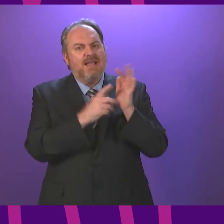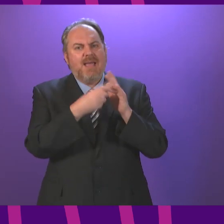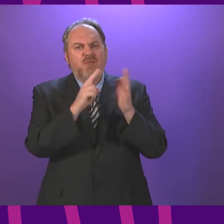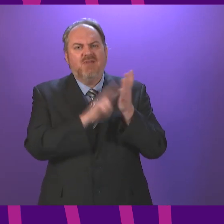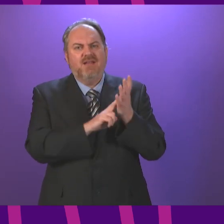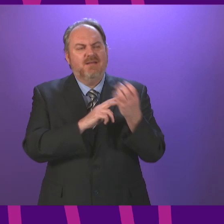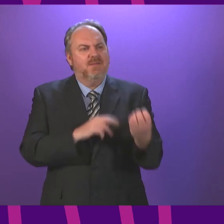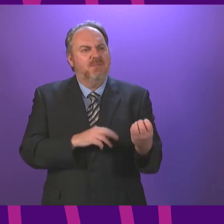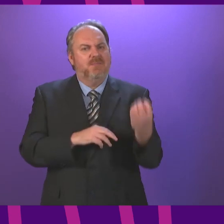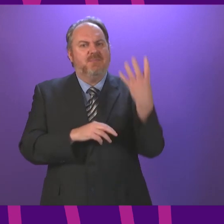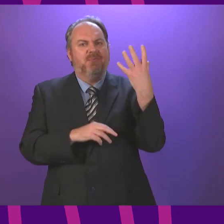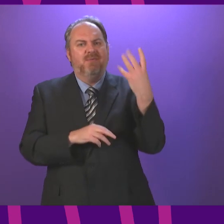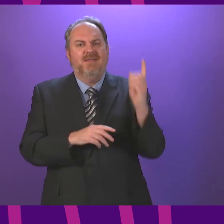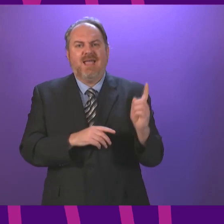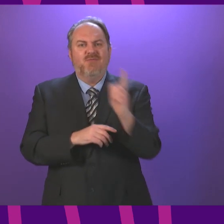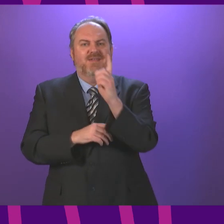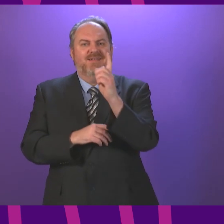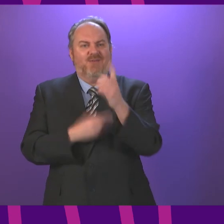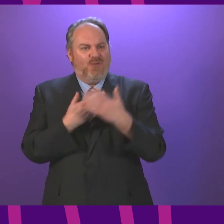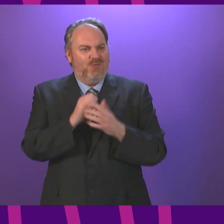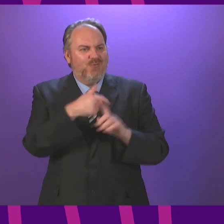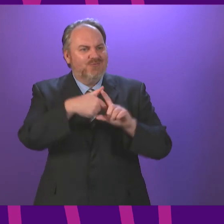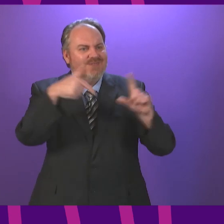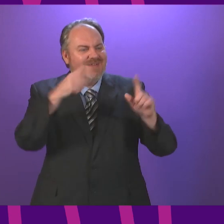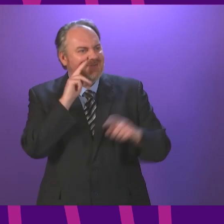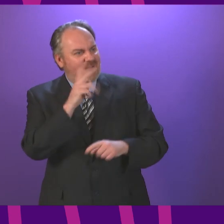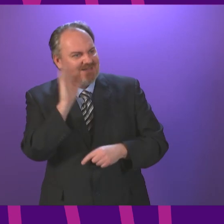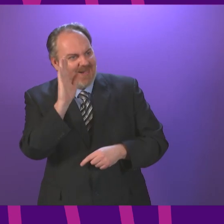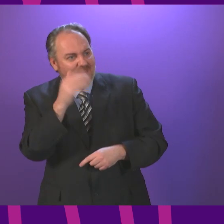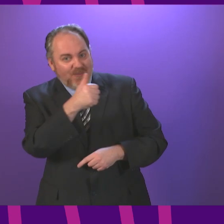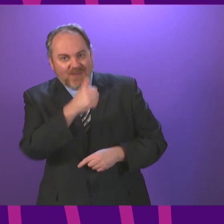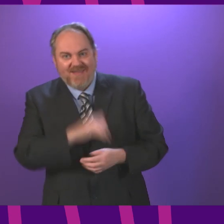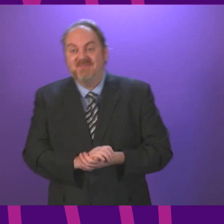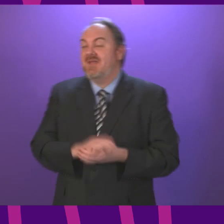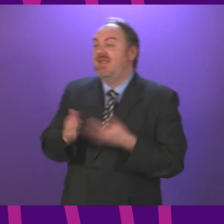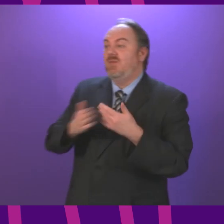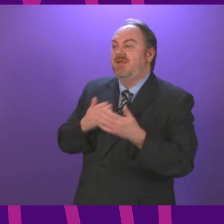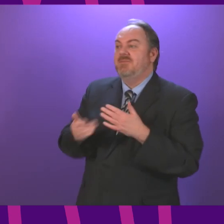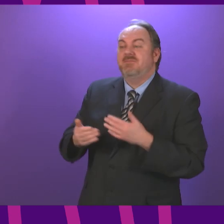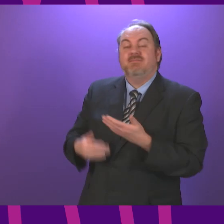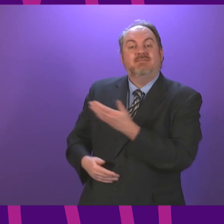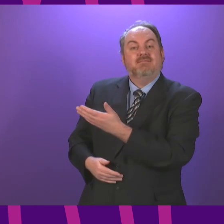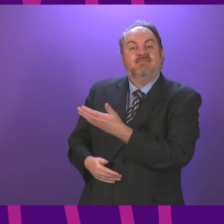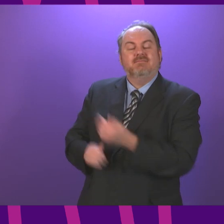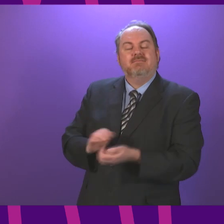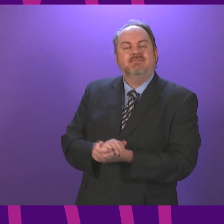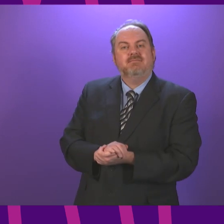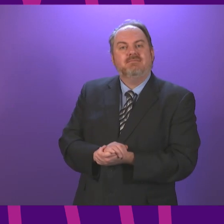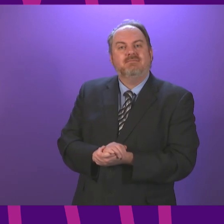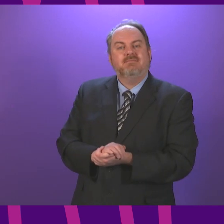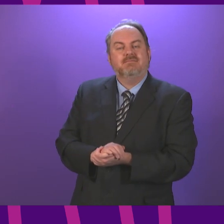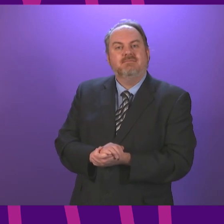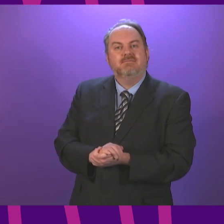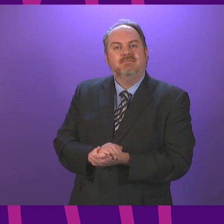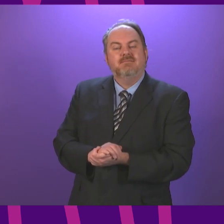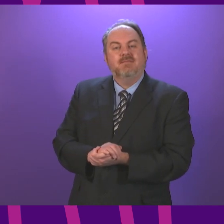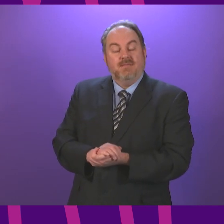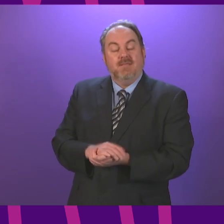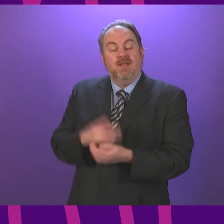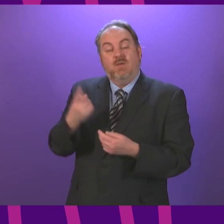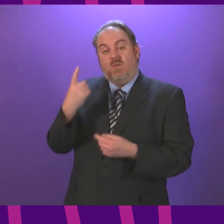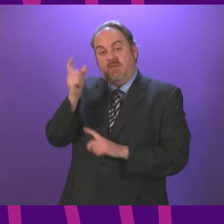briefly behind Bob Doris. Maurice Corrie, to be followed by Stephen Boyack. Thank you, Presiding Officer. A Helens-Rubais constituent of